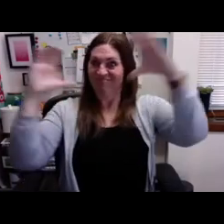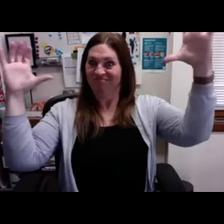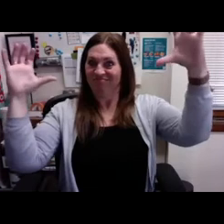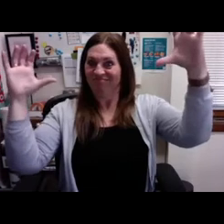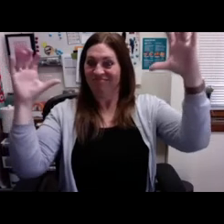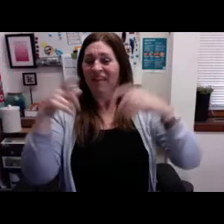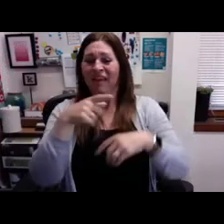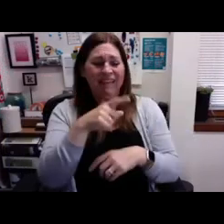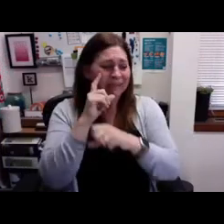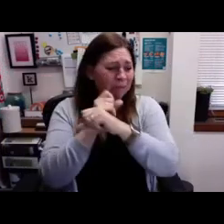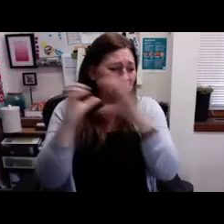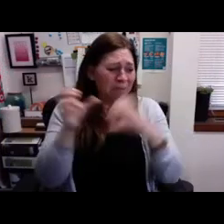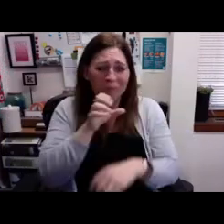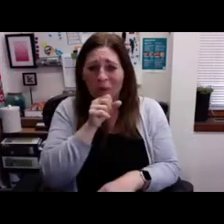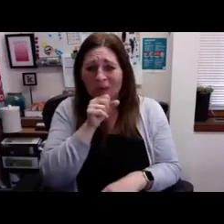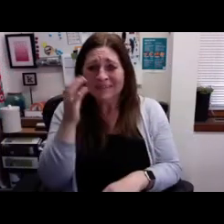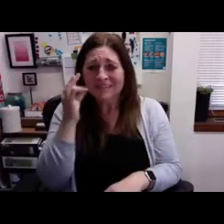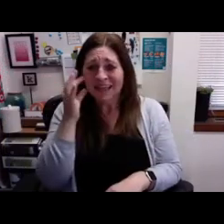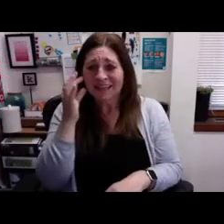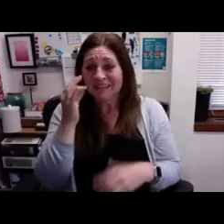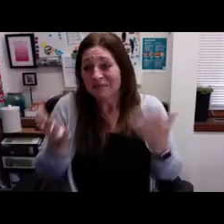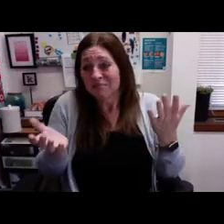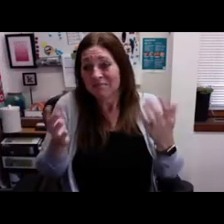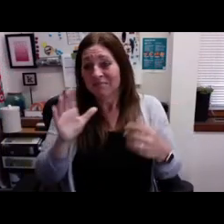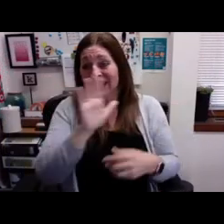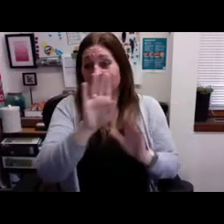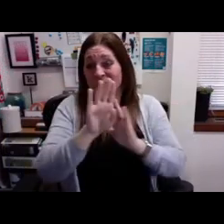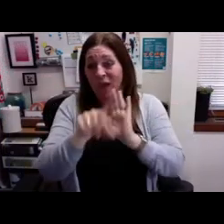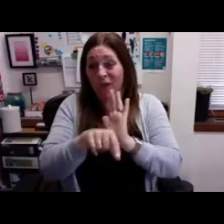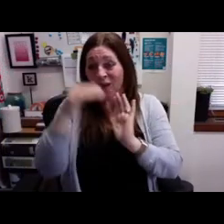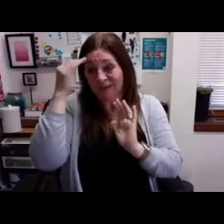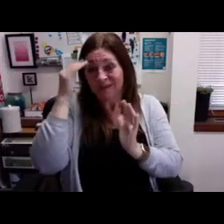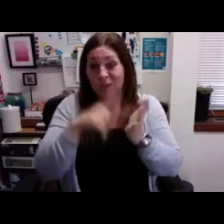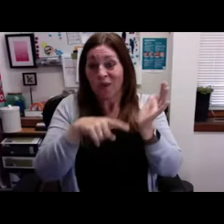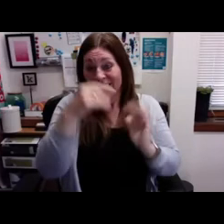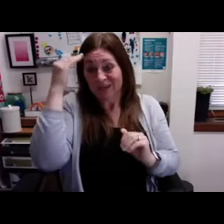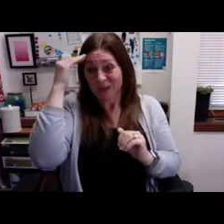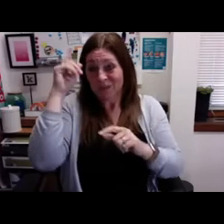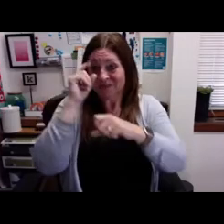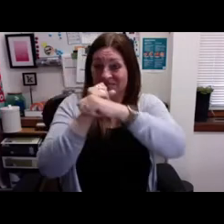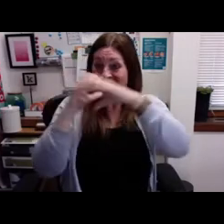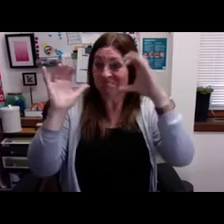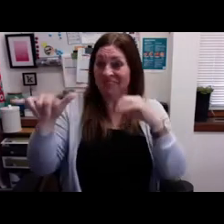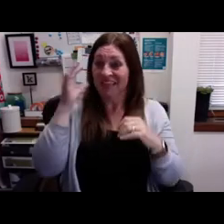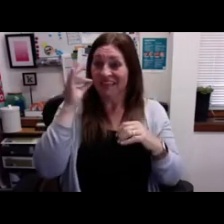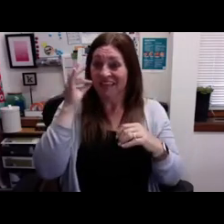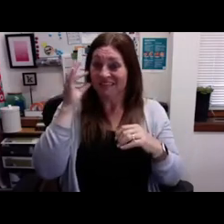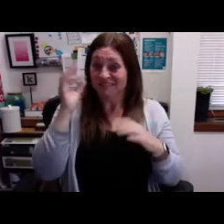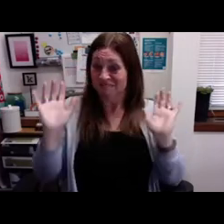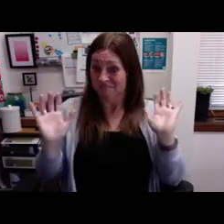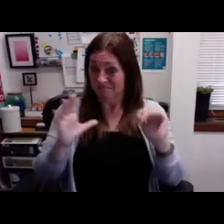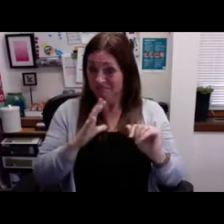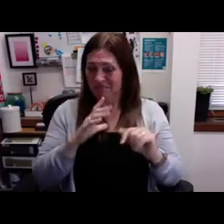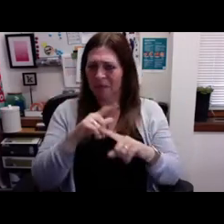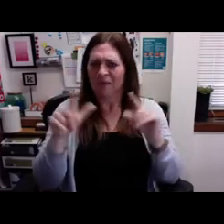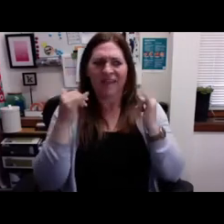So now we have a picture. We're going to picture an orange cat. You know, we use background knowledge. That's